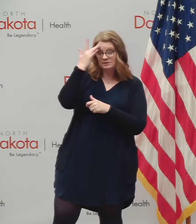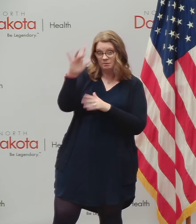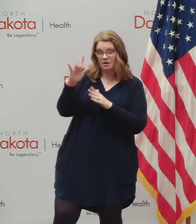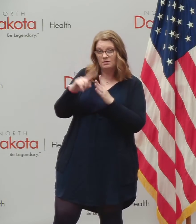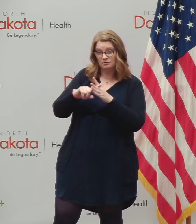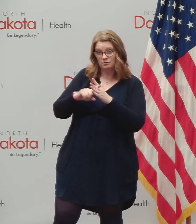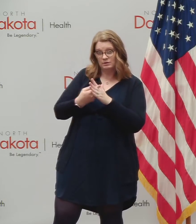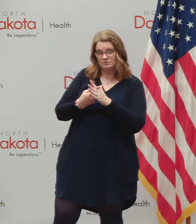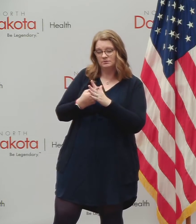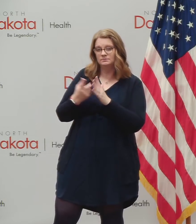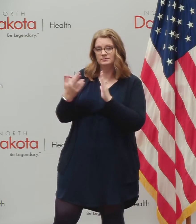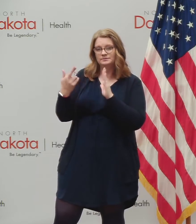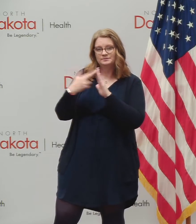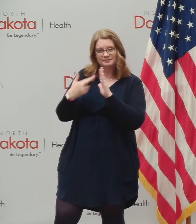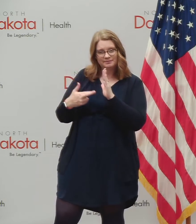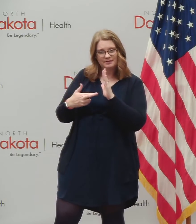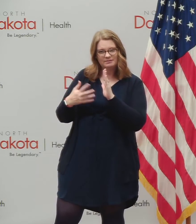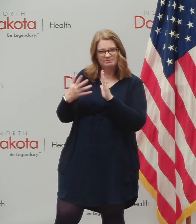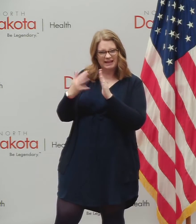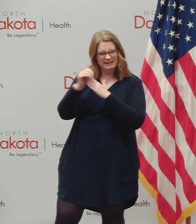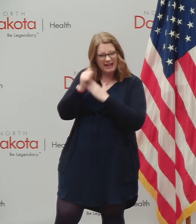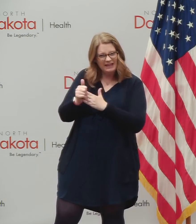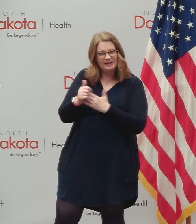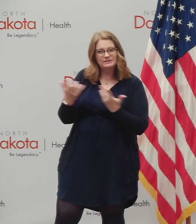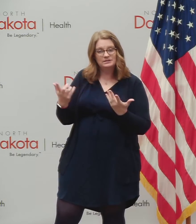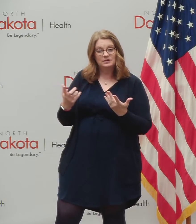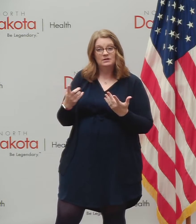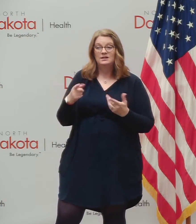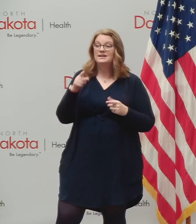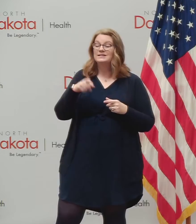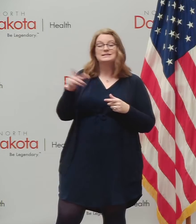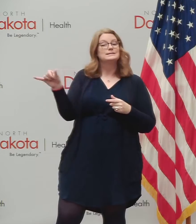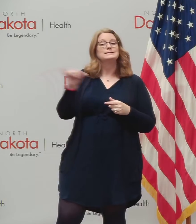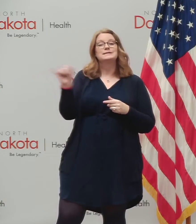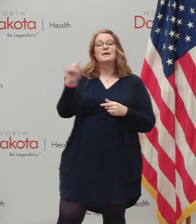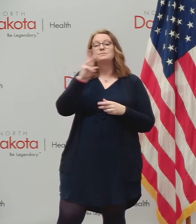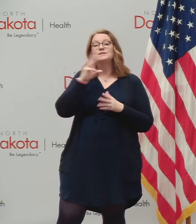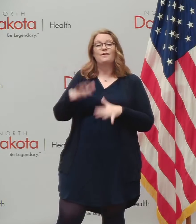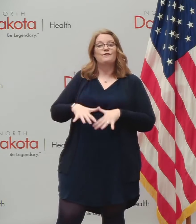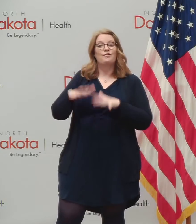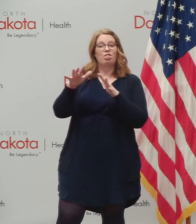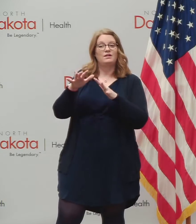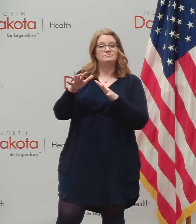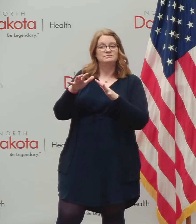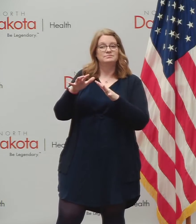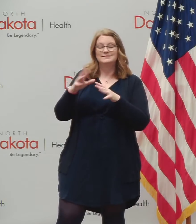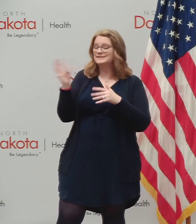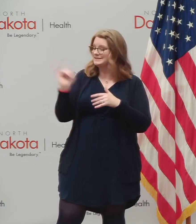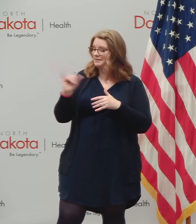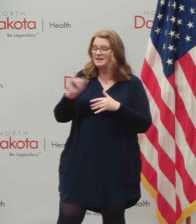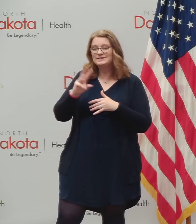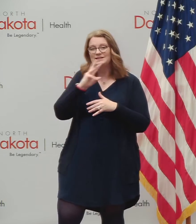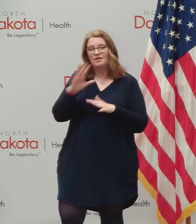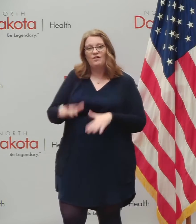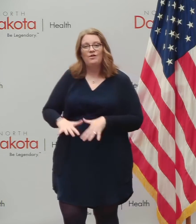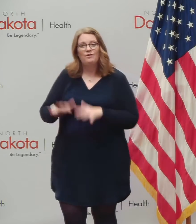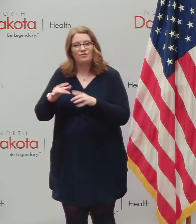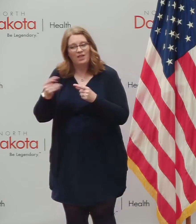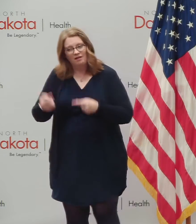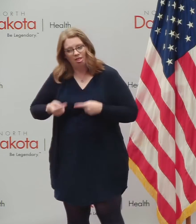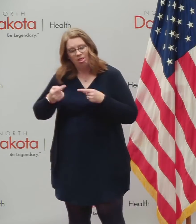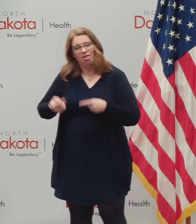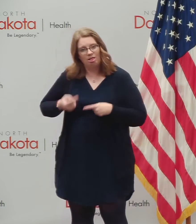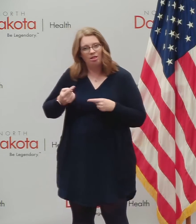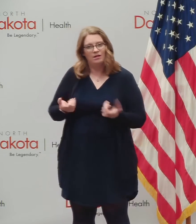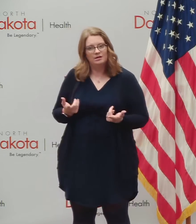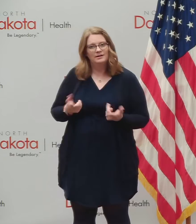But again, this is a battle just like a flood fight that needs to be fought locally. One of the great things about the conversations with the mayors